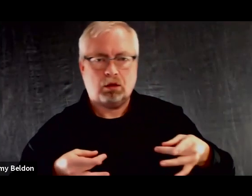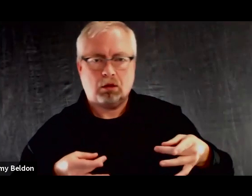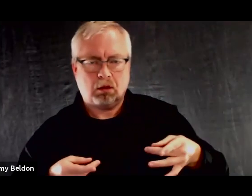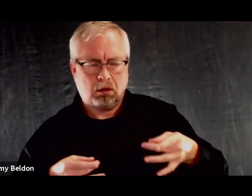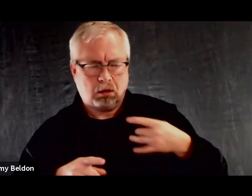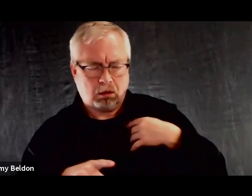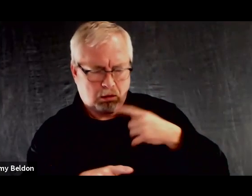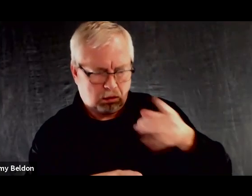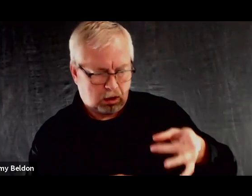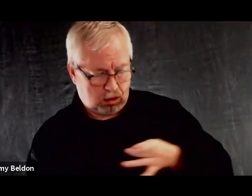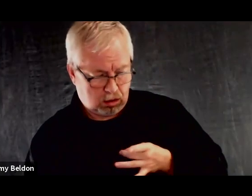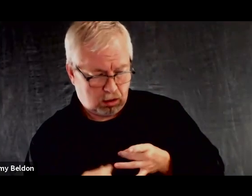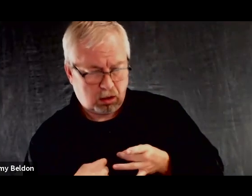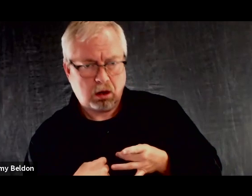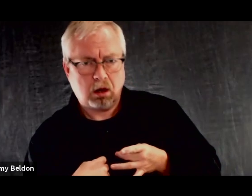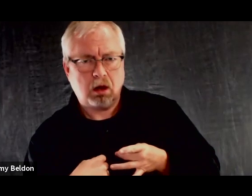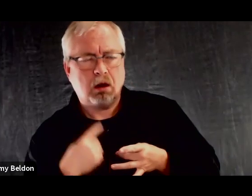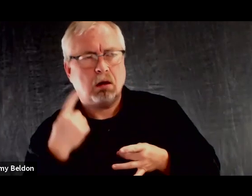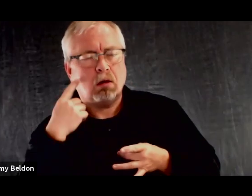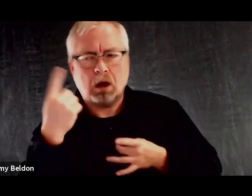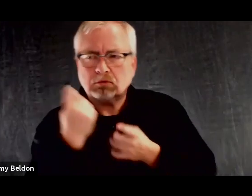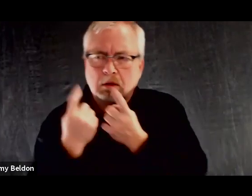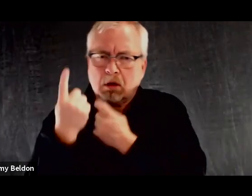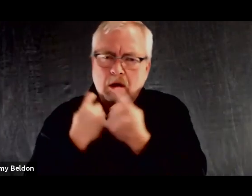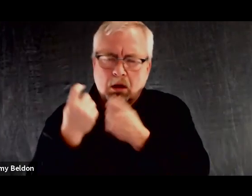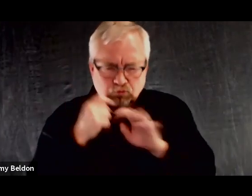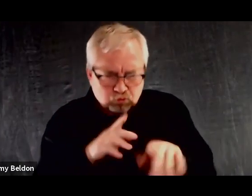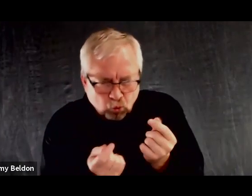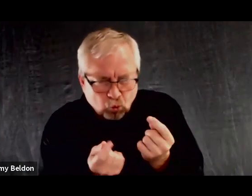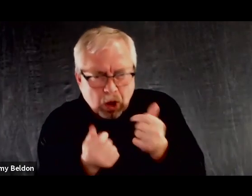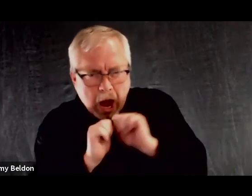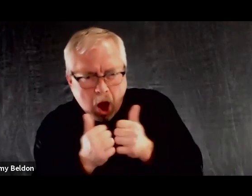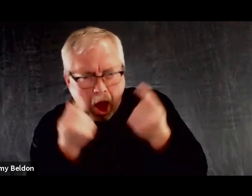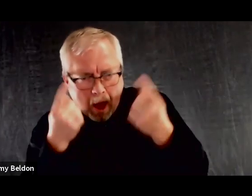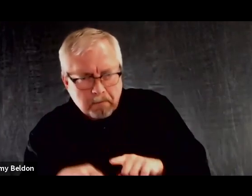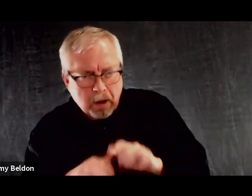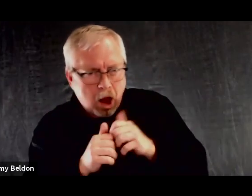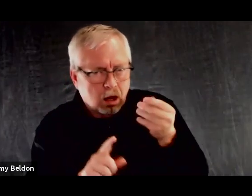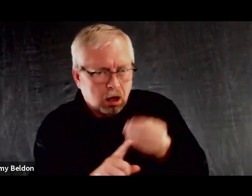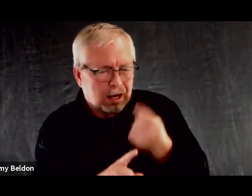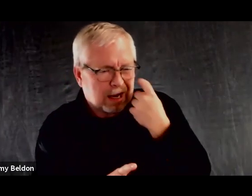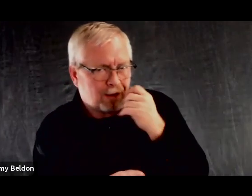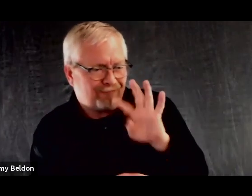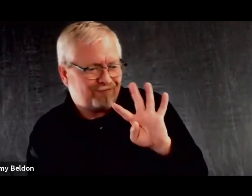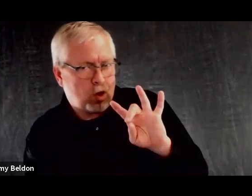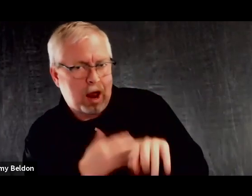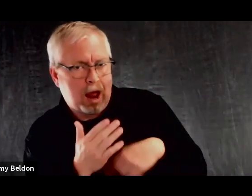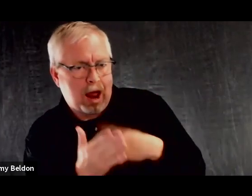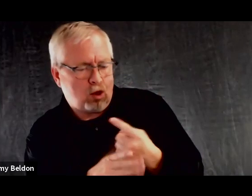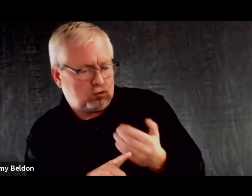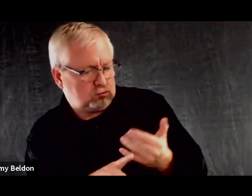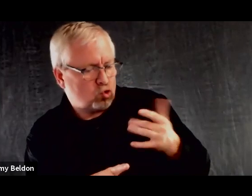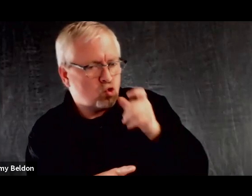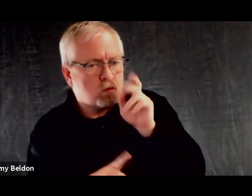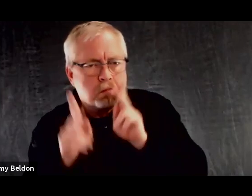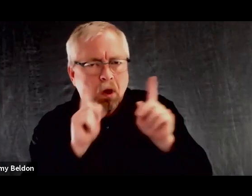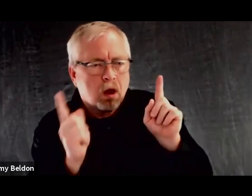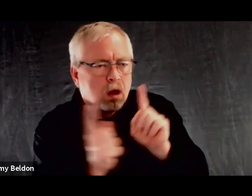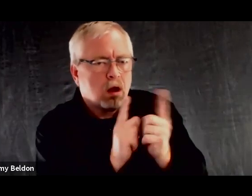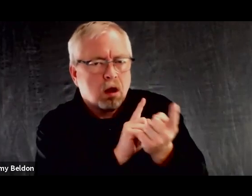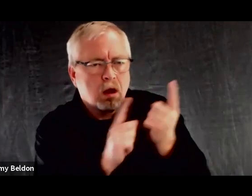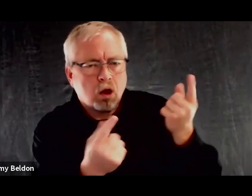go 48 hours at this point prior to when their onset of symptoms started. So we